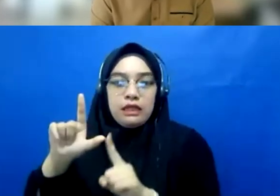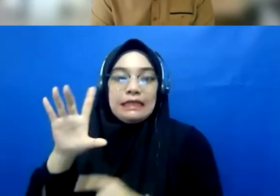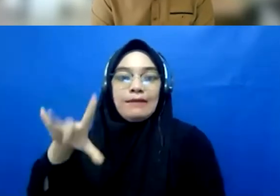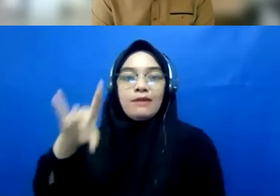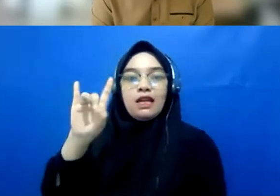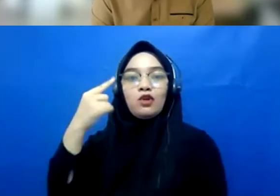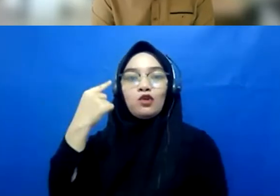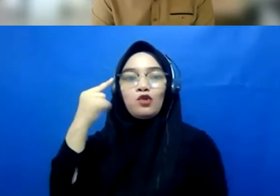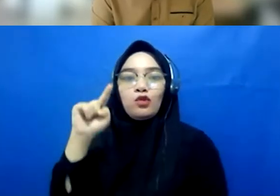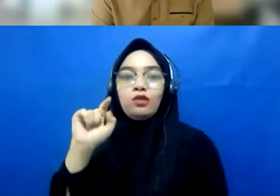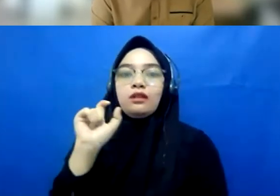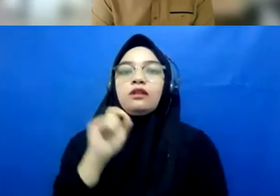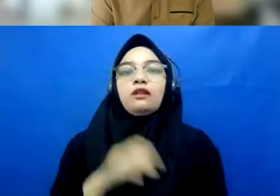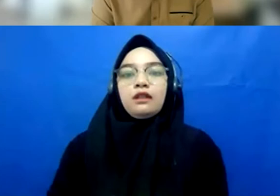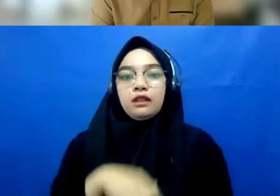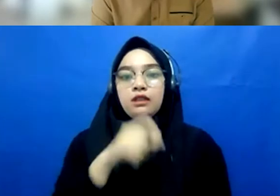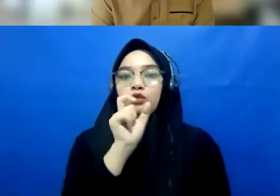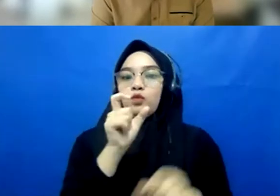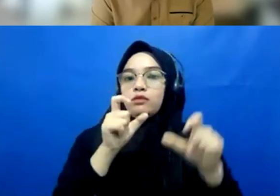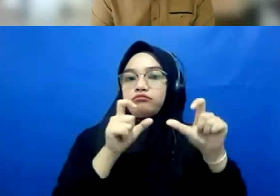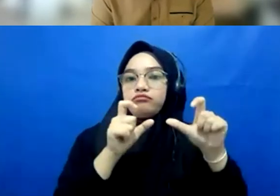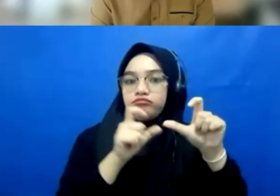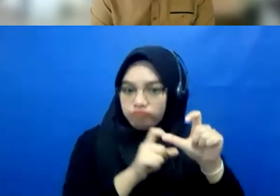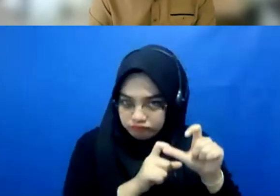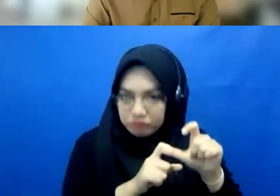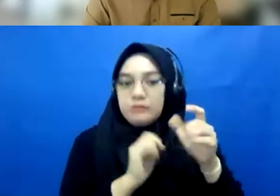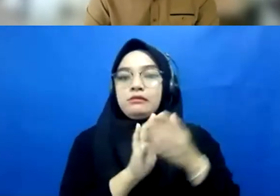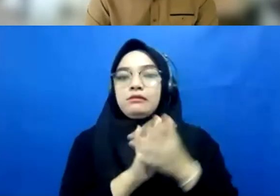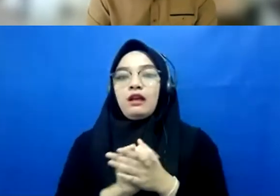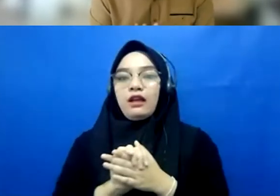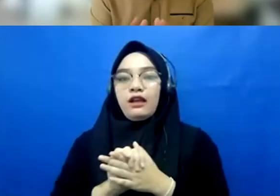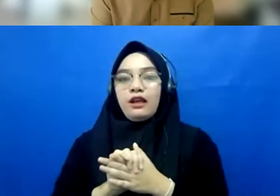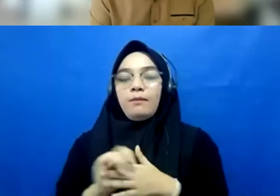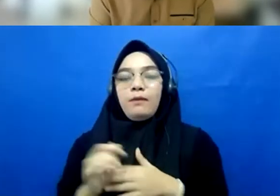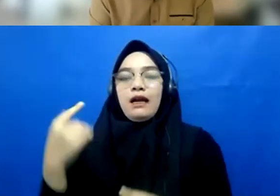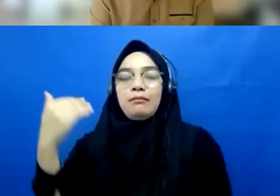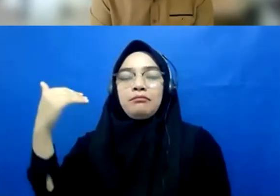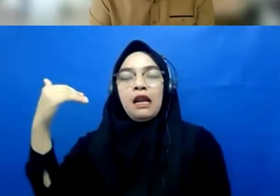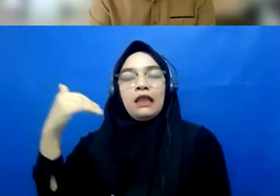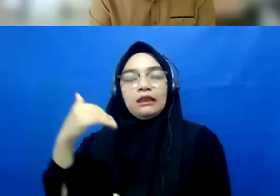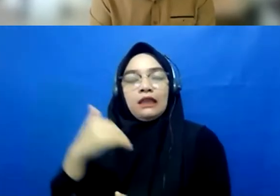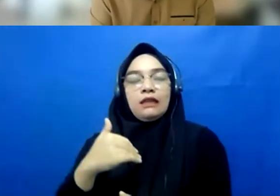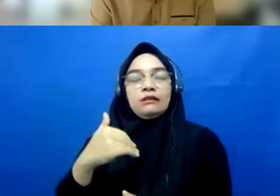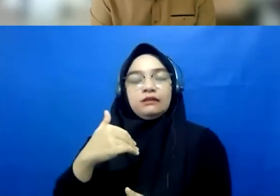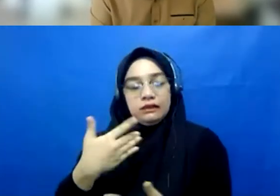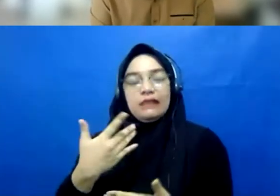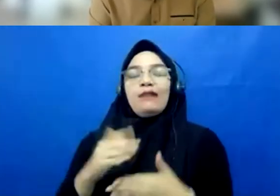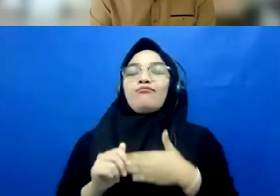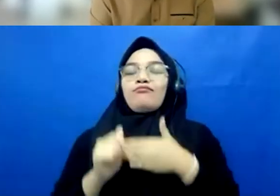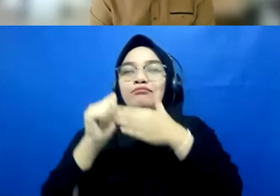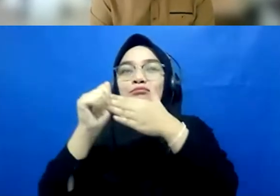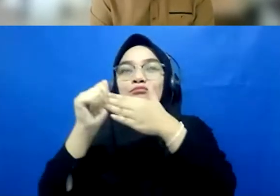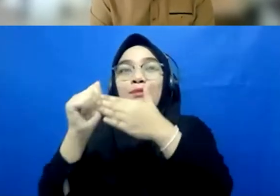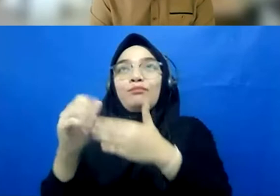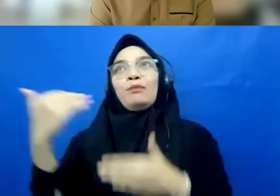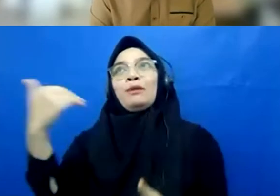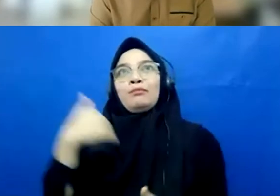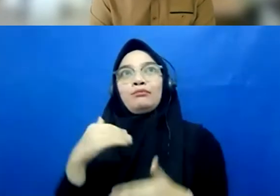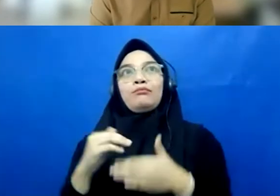State International Visitor Leadership Program to look at promoting social change through the